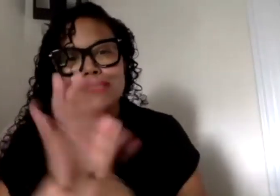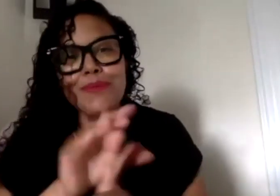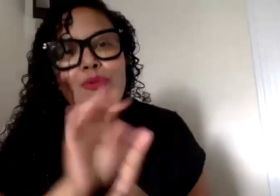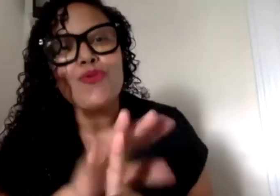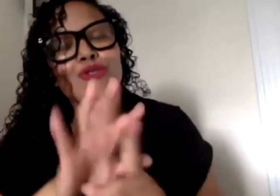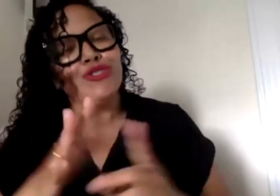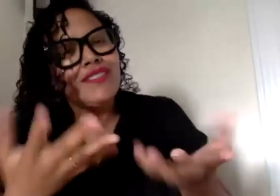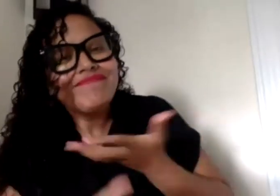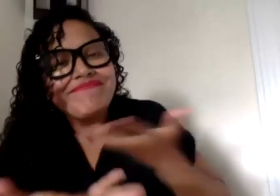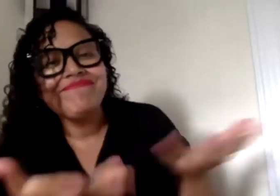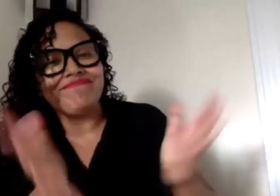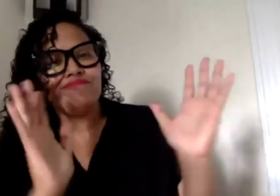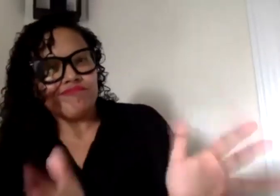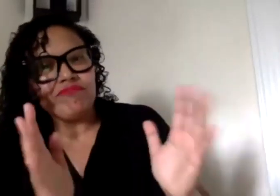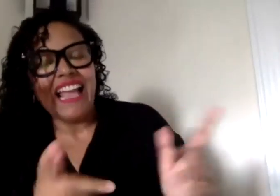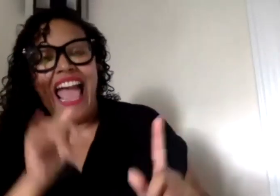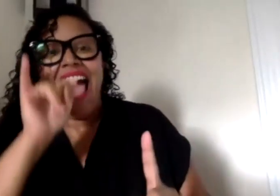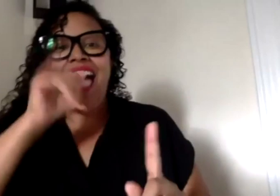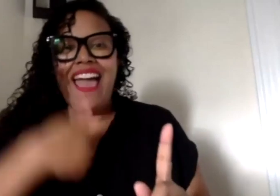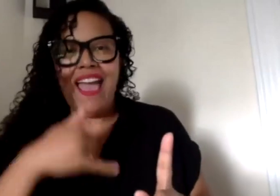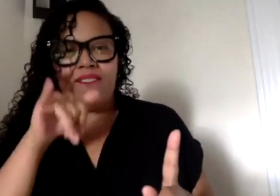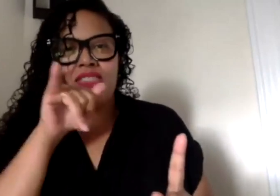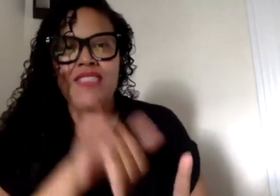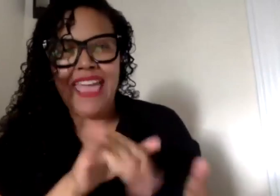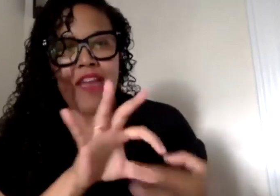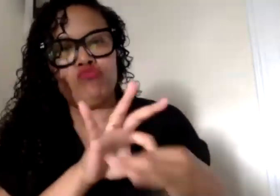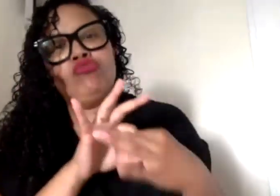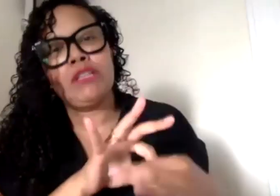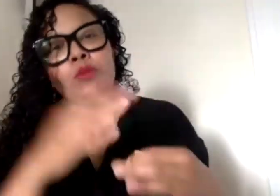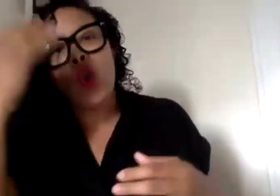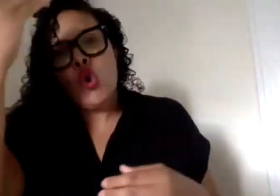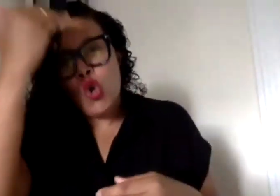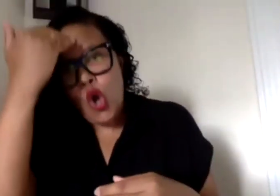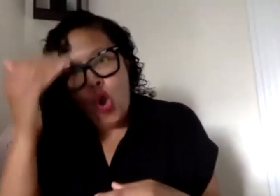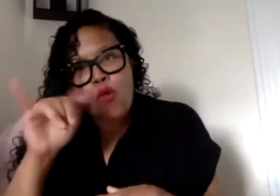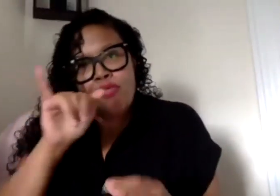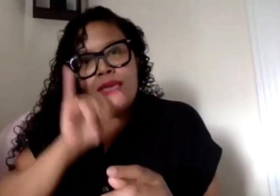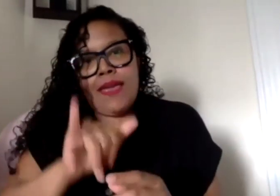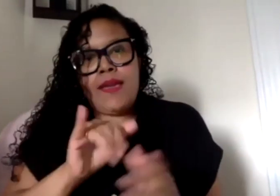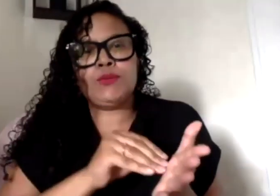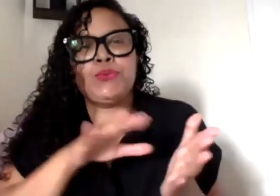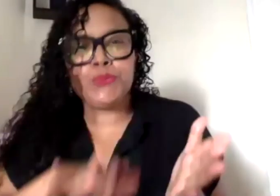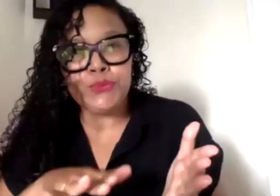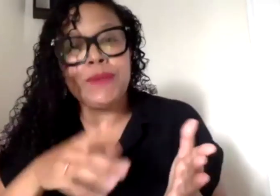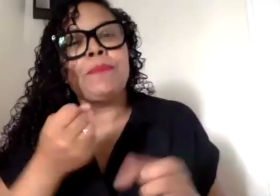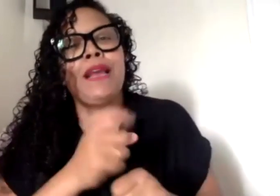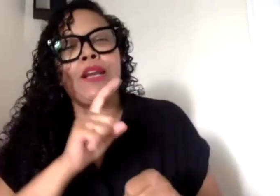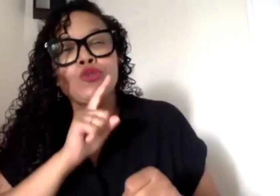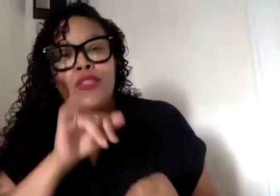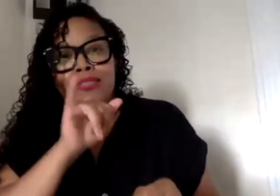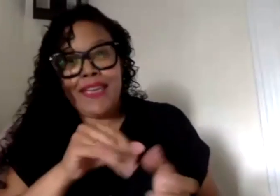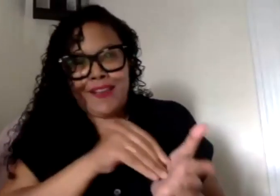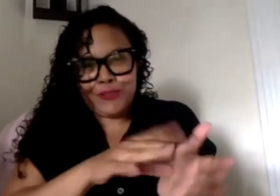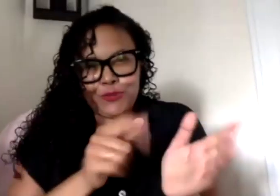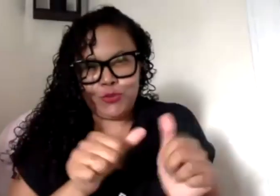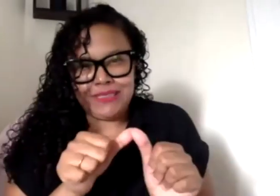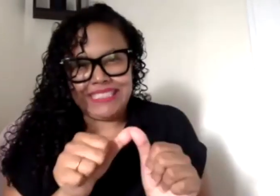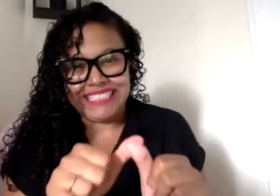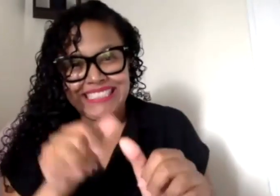good mentors that are exposed to a number of things that's helpful, it's great to have that relationship